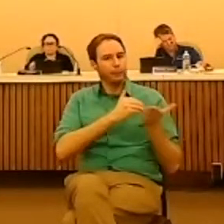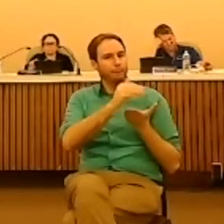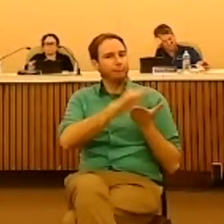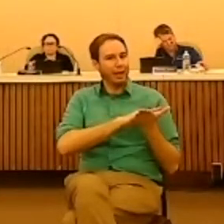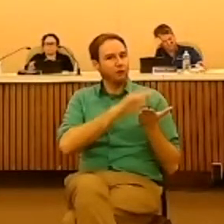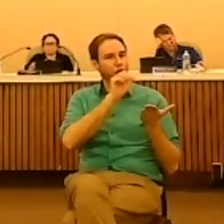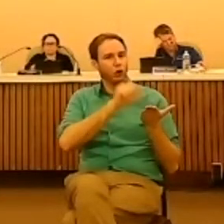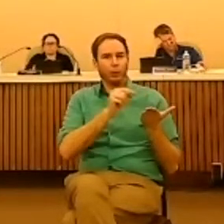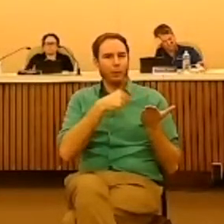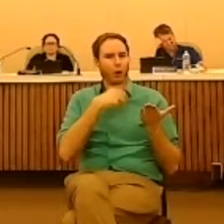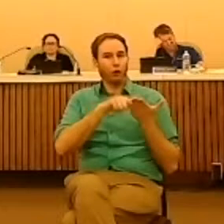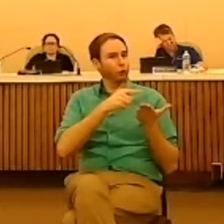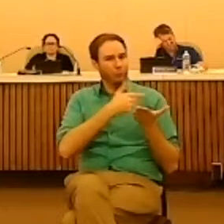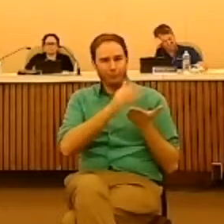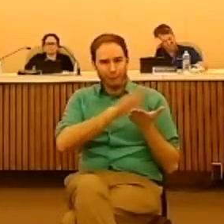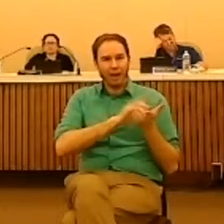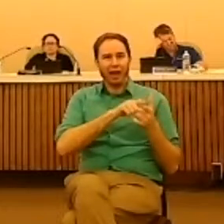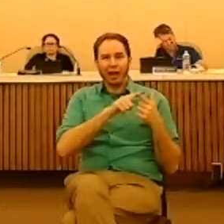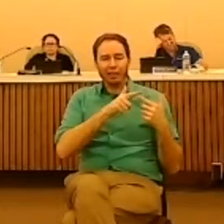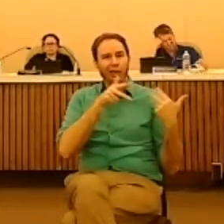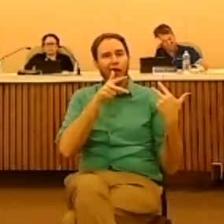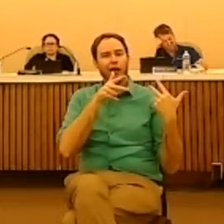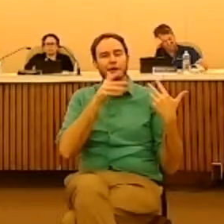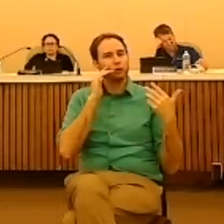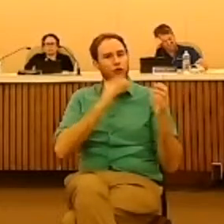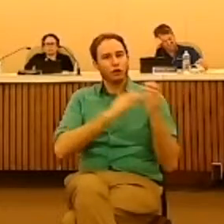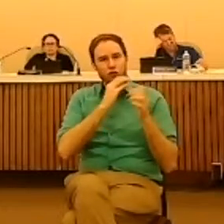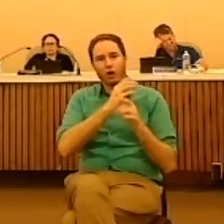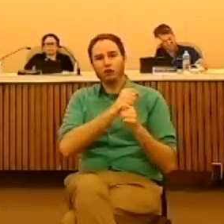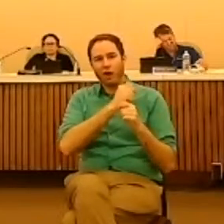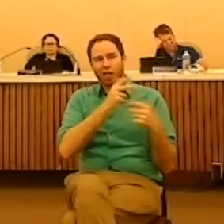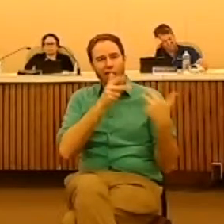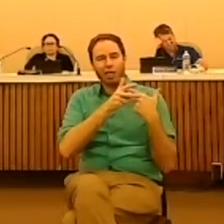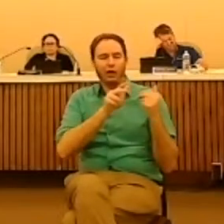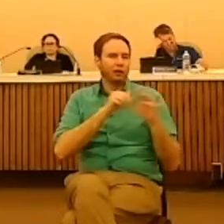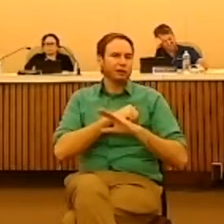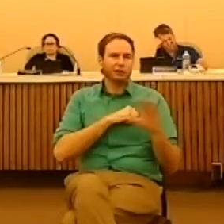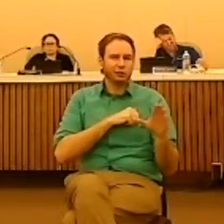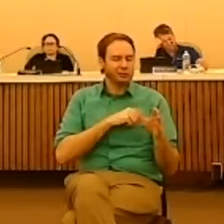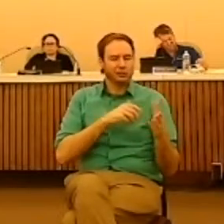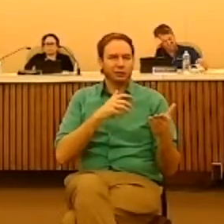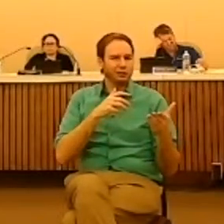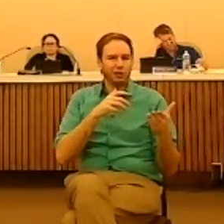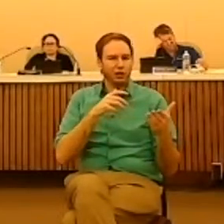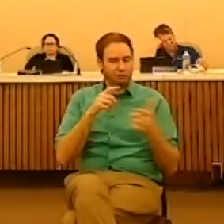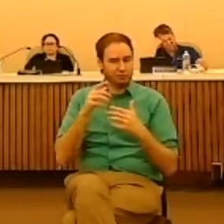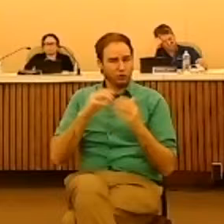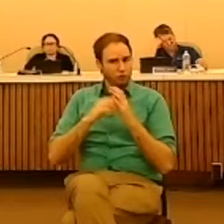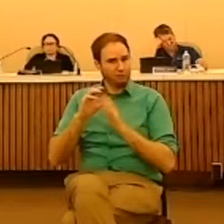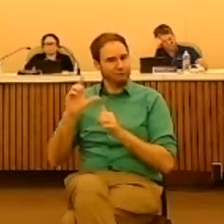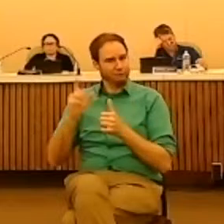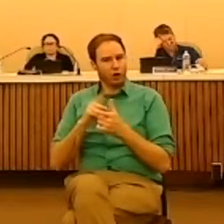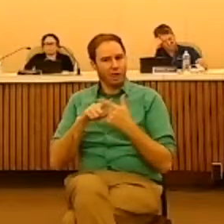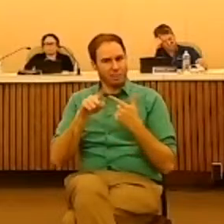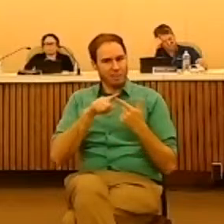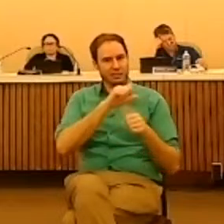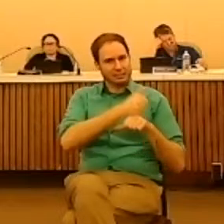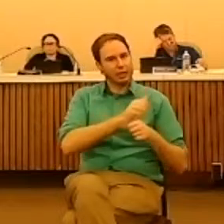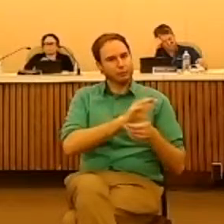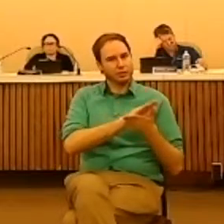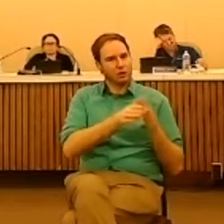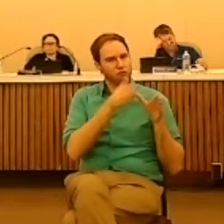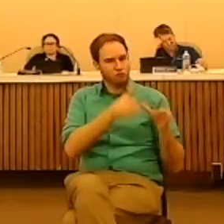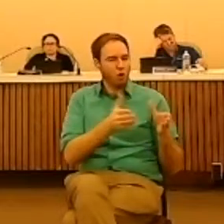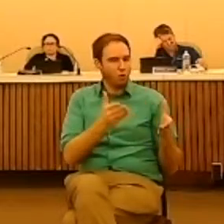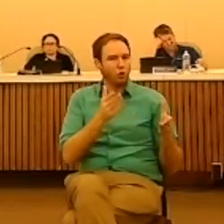but I had to wait and see what it boiled down to. And I didn't want construction traffic on Nevins or authors if I was going to